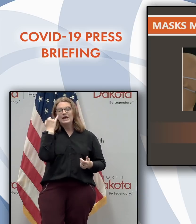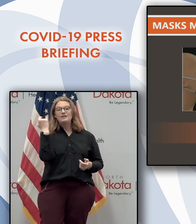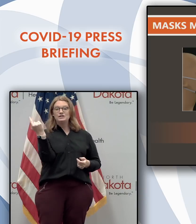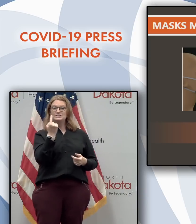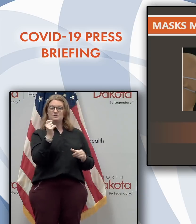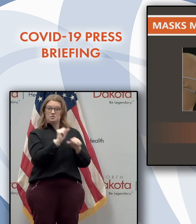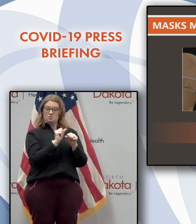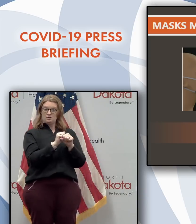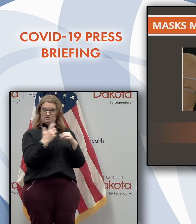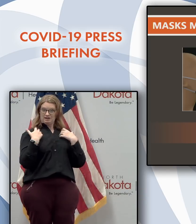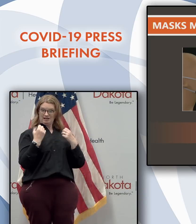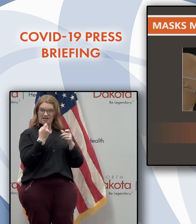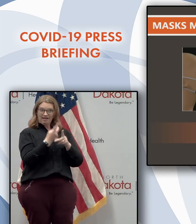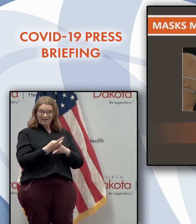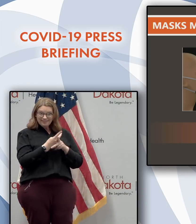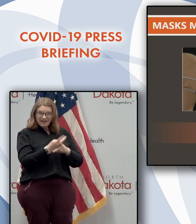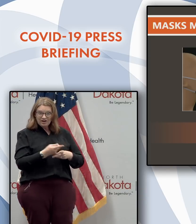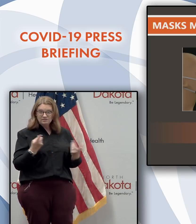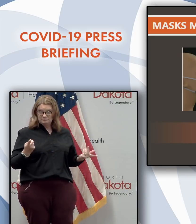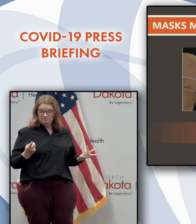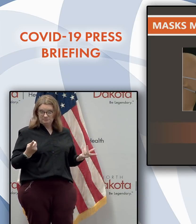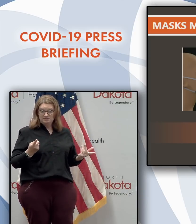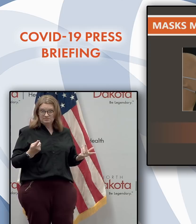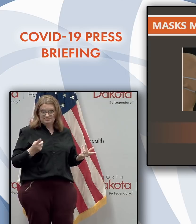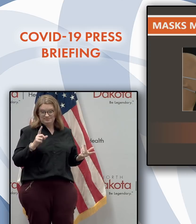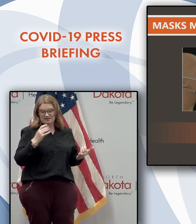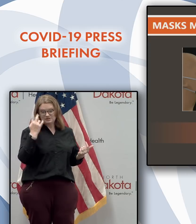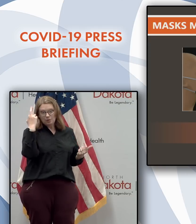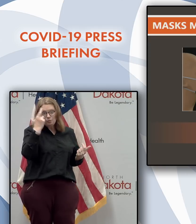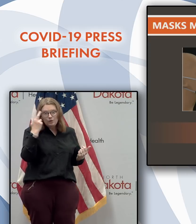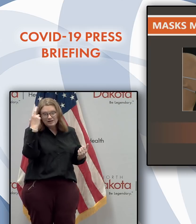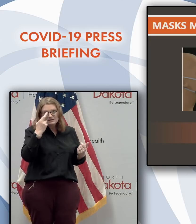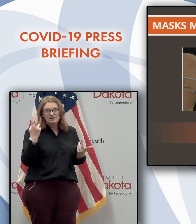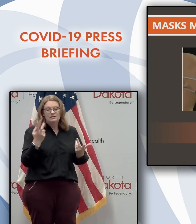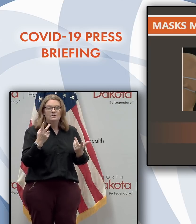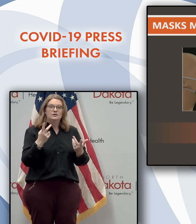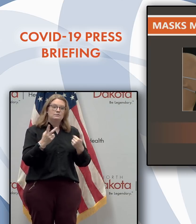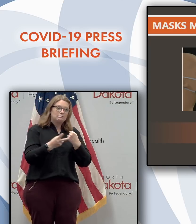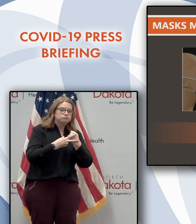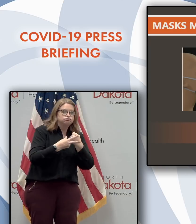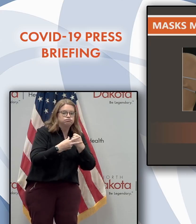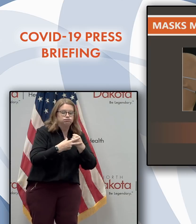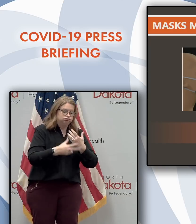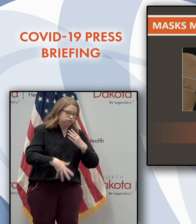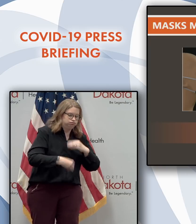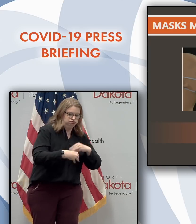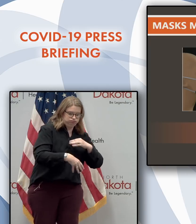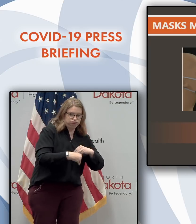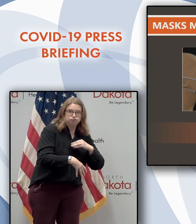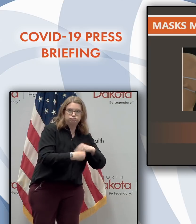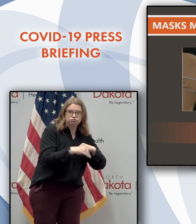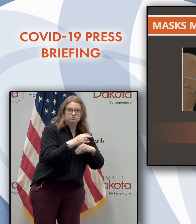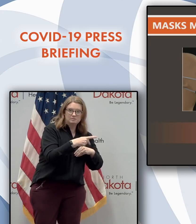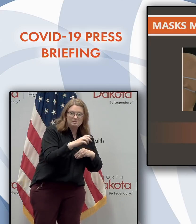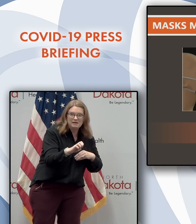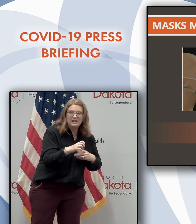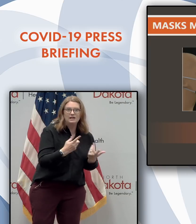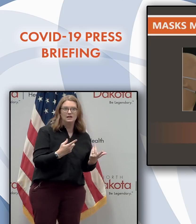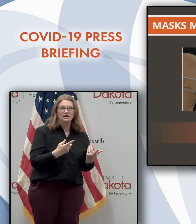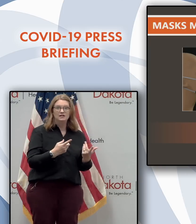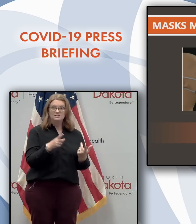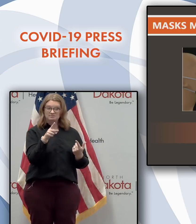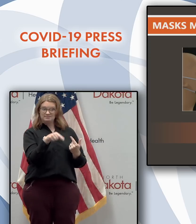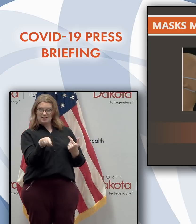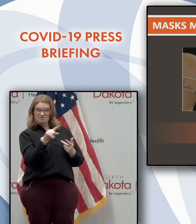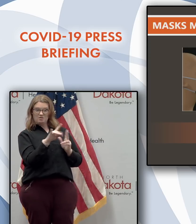working in healthcare, that's why we've done all the efforts around PPE and supplies, because those people that are literally in